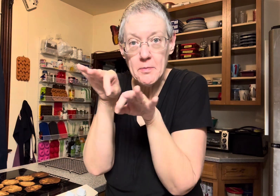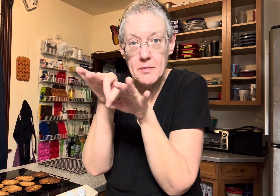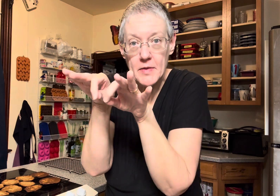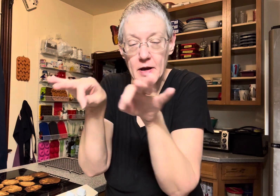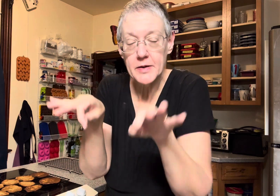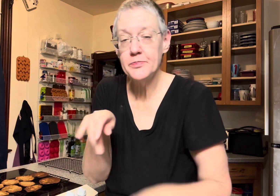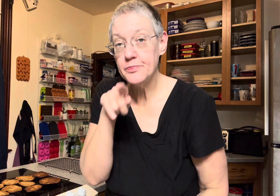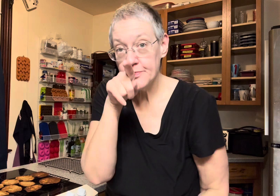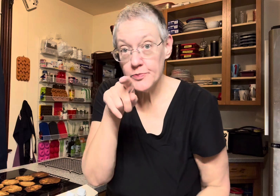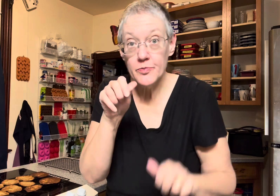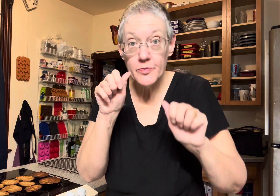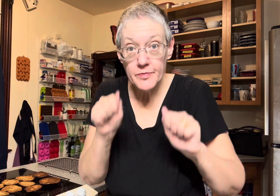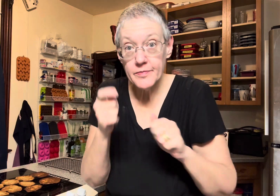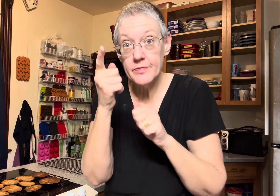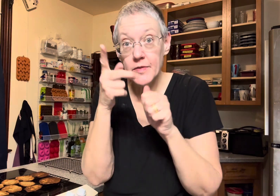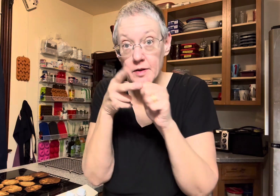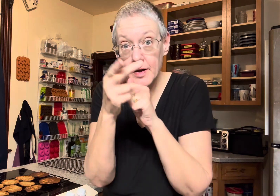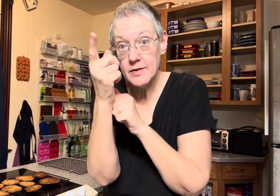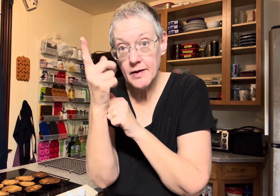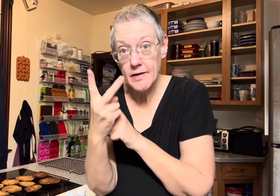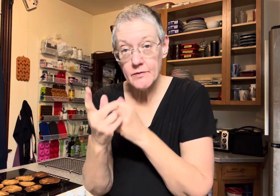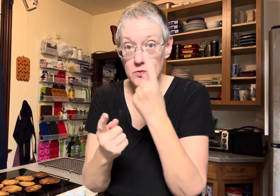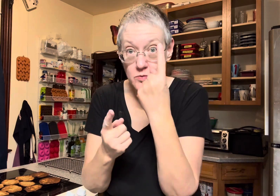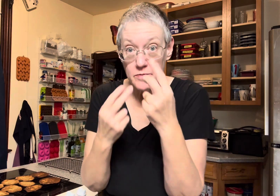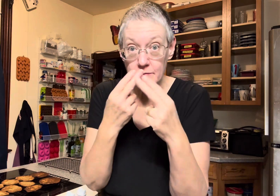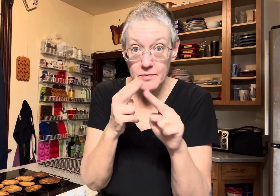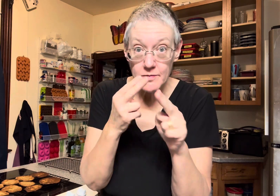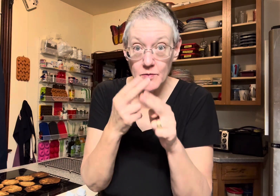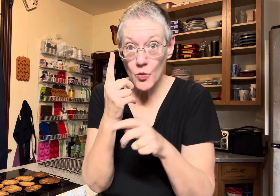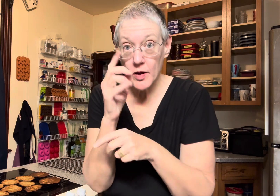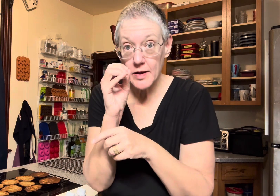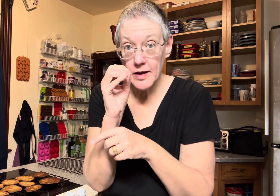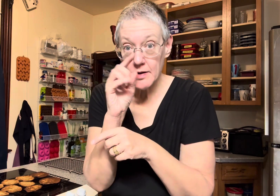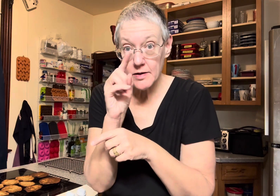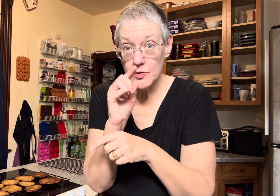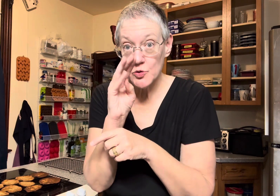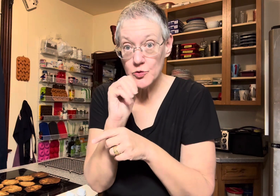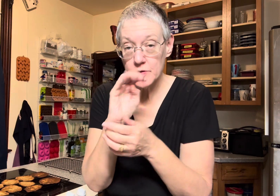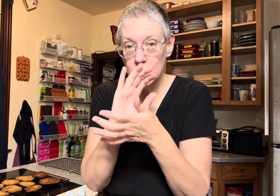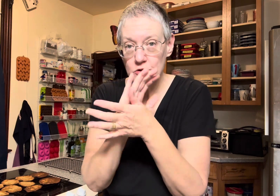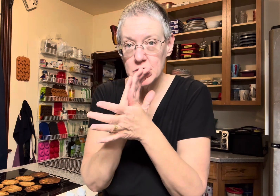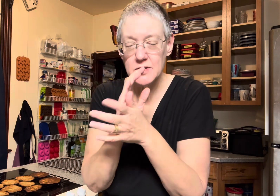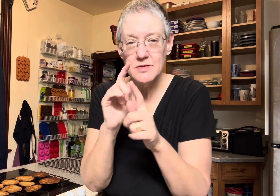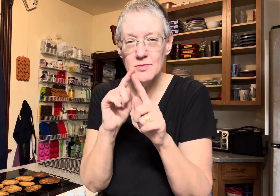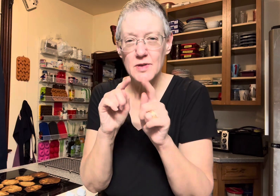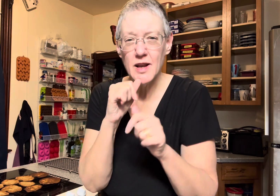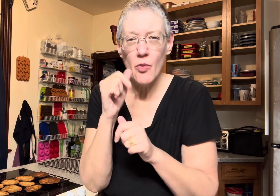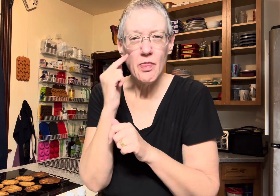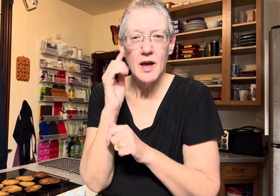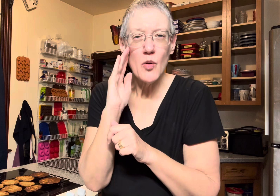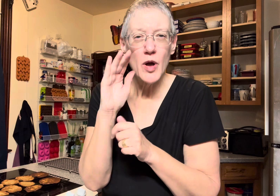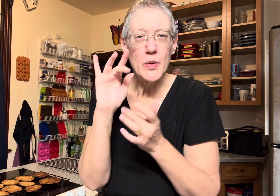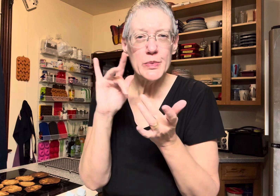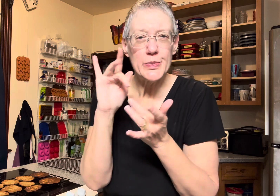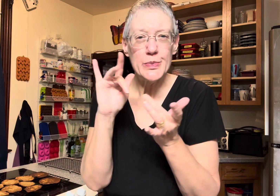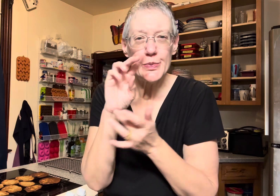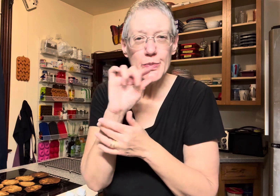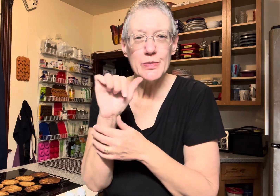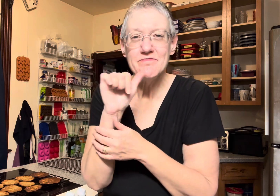a batch, you could stack them and freeze them. You could cut this recipe in half with just 1 egg